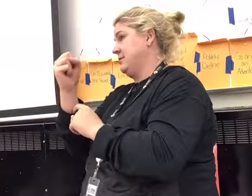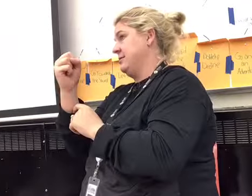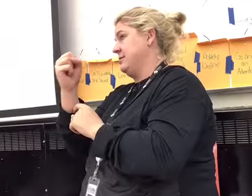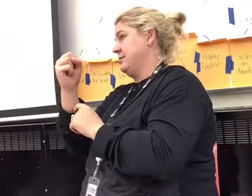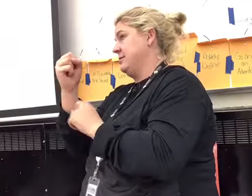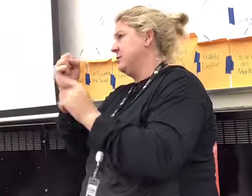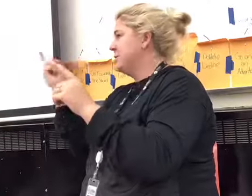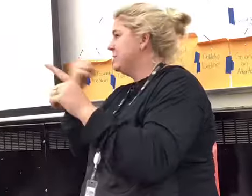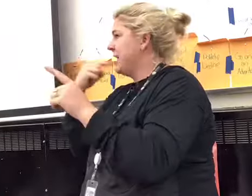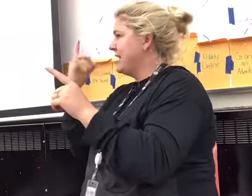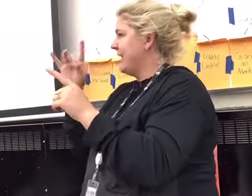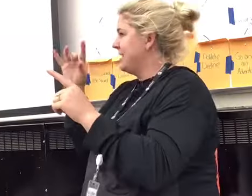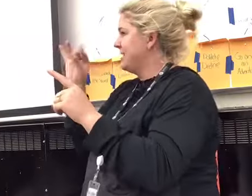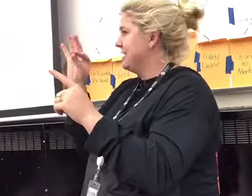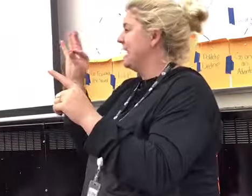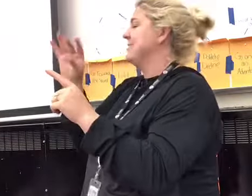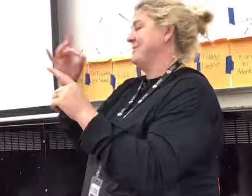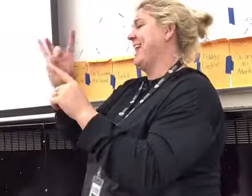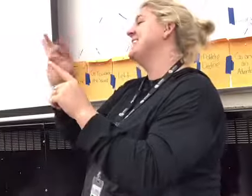Which one? or 1890, excuse me,